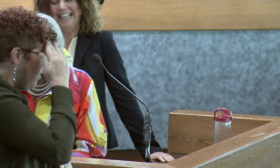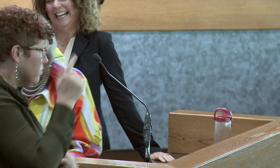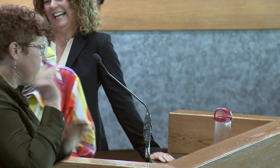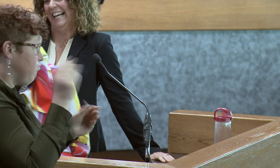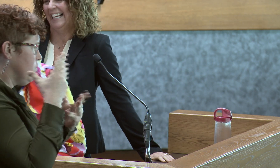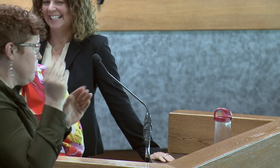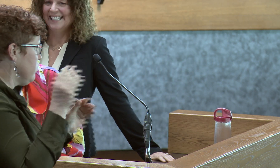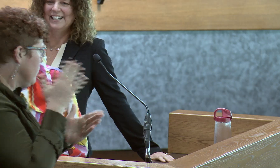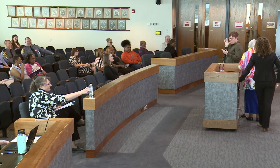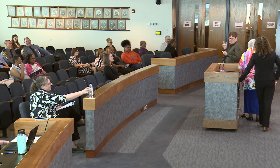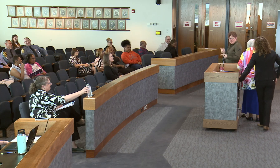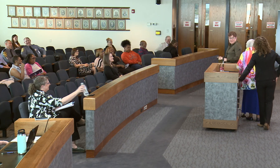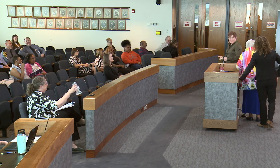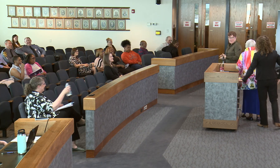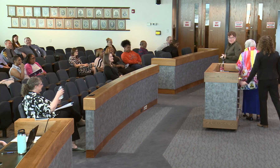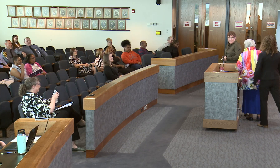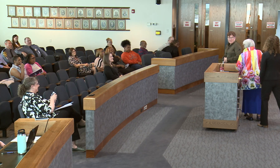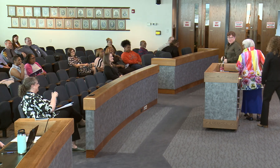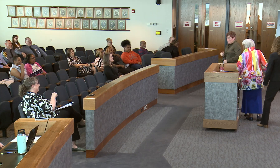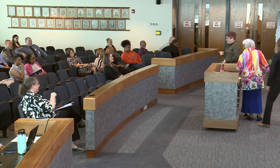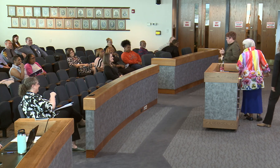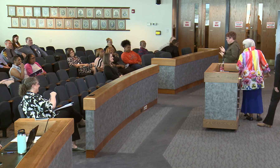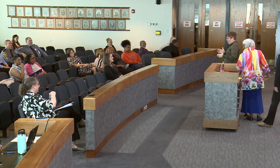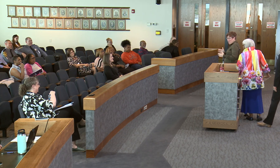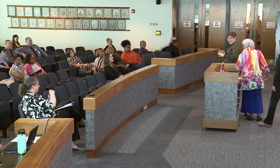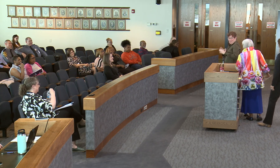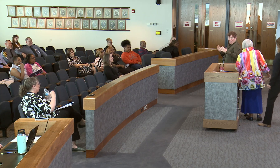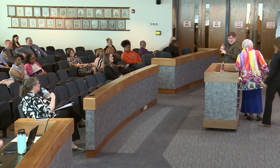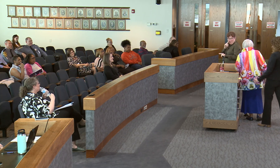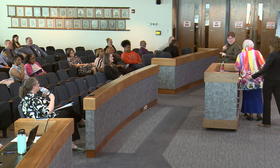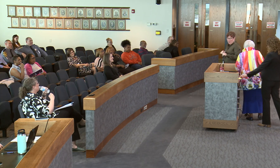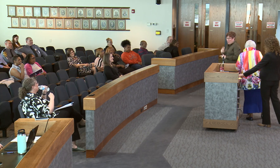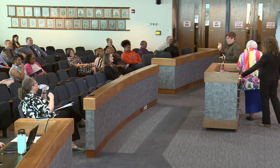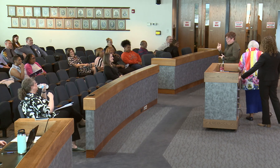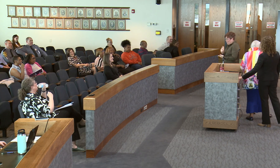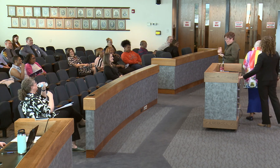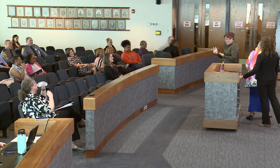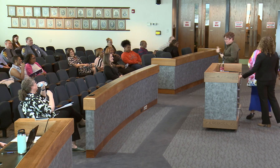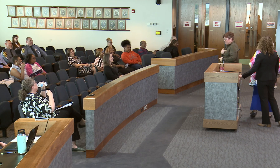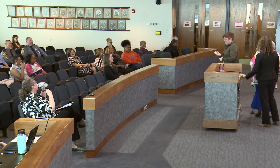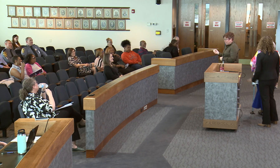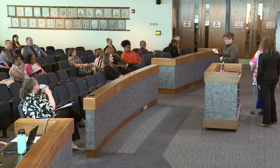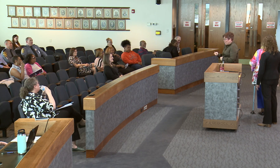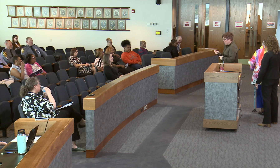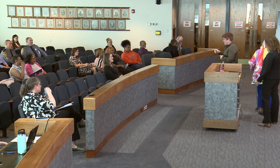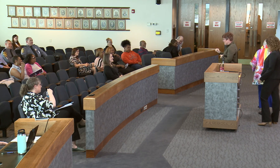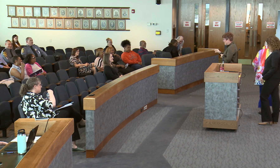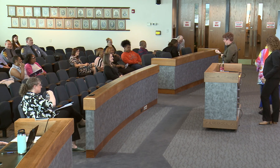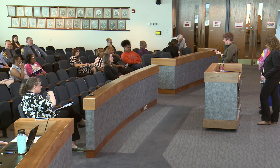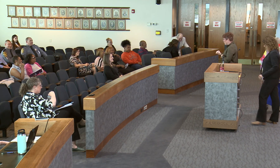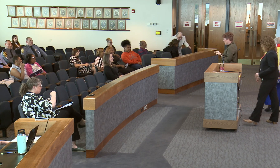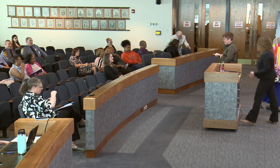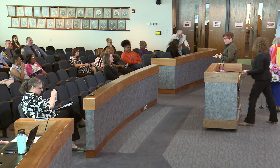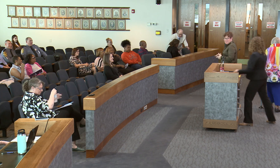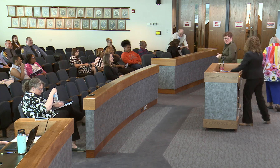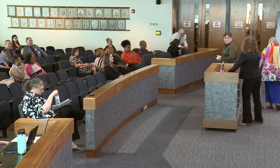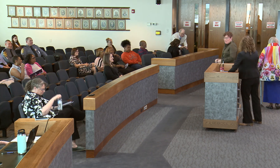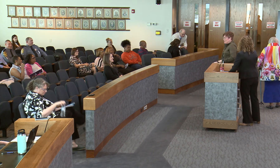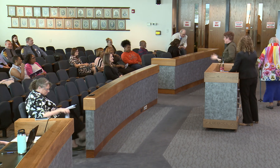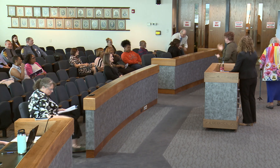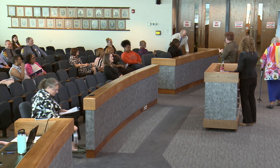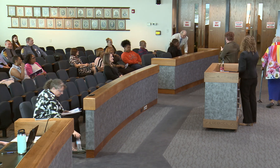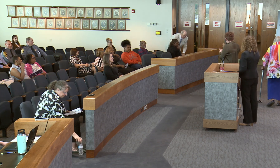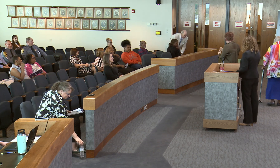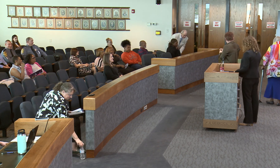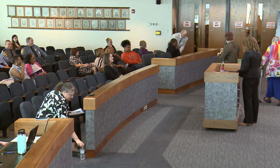be going on. You're already a lot of fun. Linda more weeks. I'm throwing his cane away. Linda told you about told Thank you